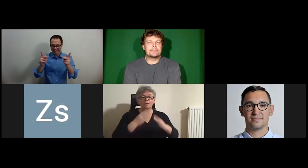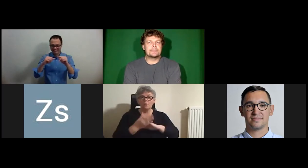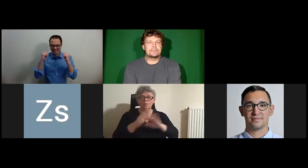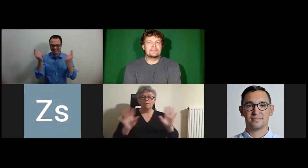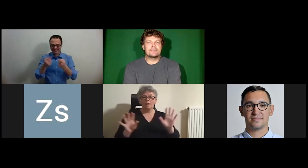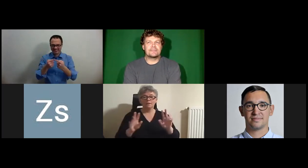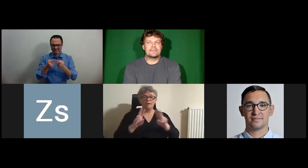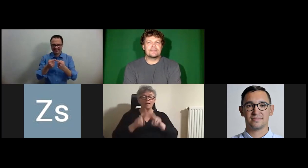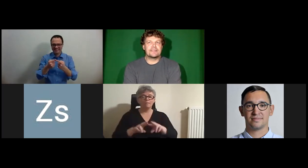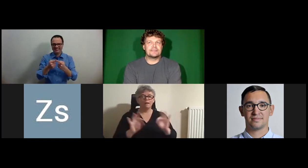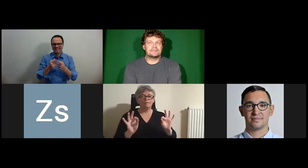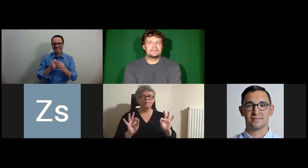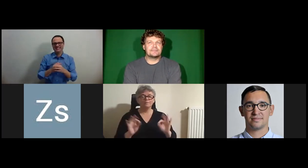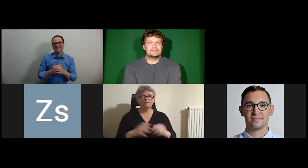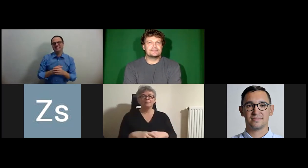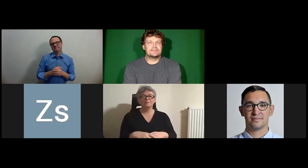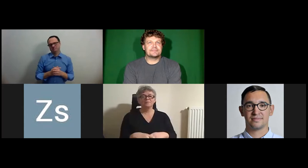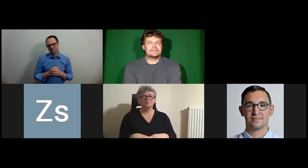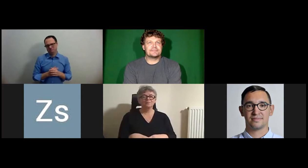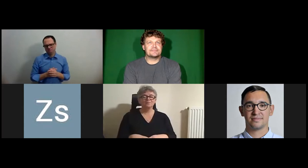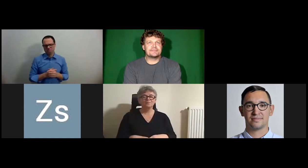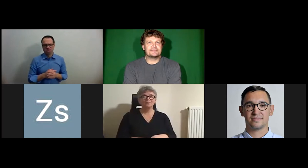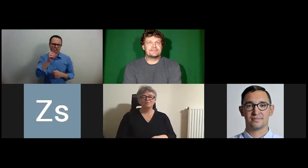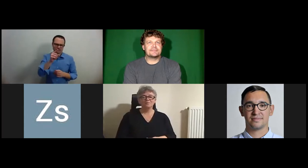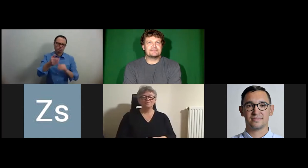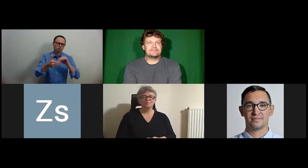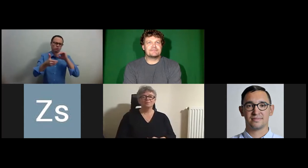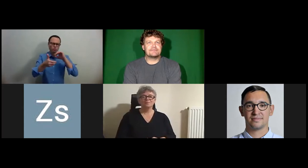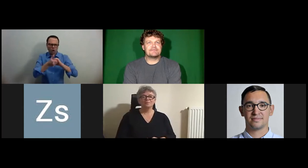All right, all deaf interpreters ready?